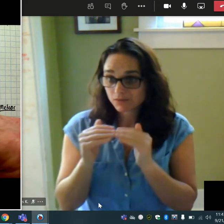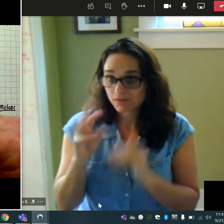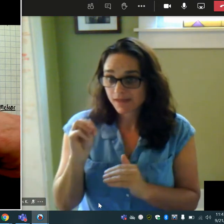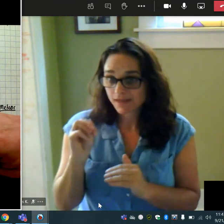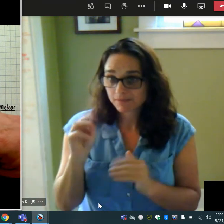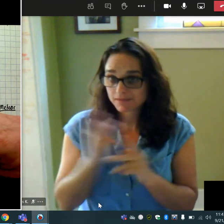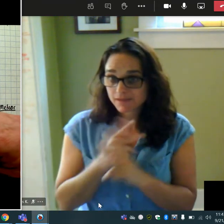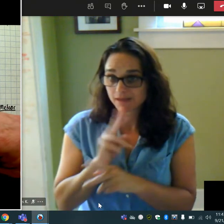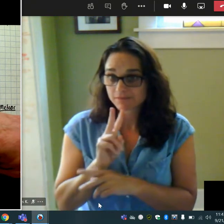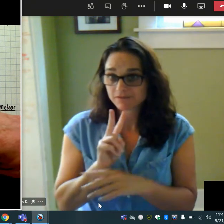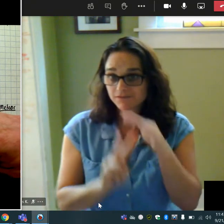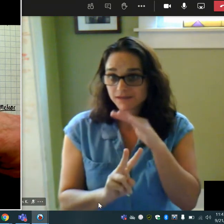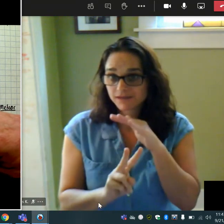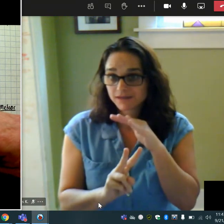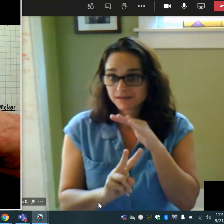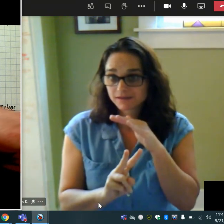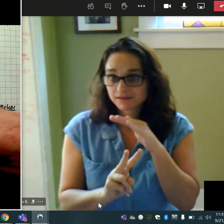6,000